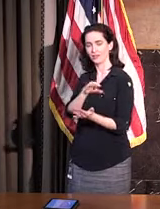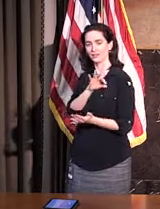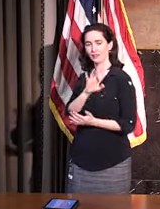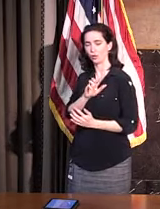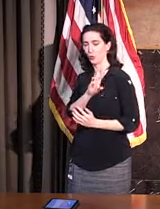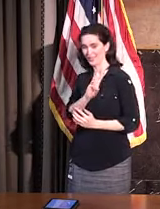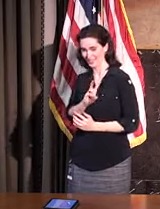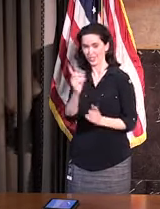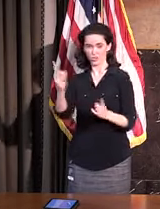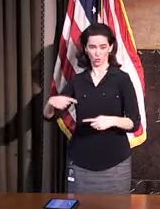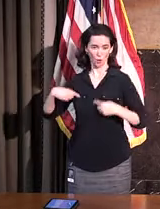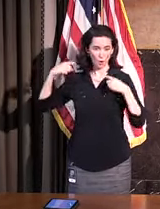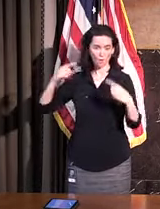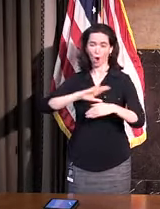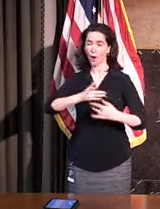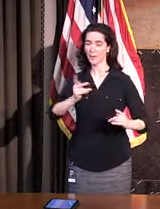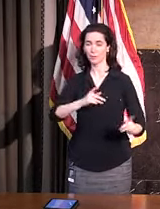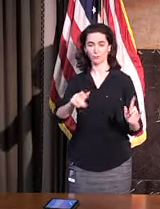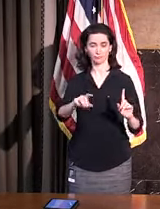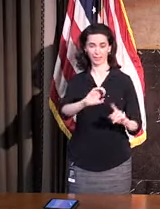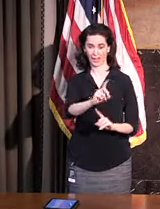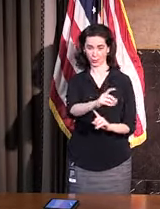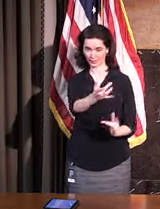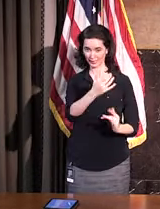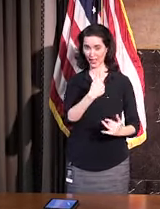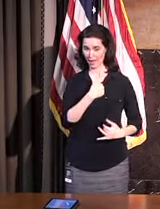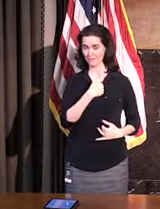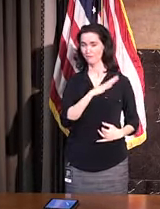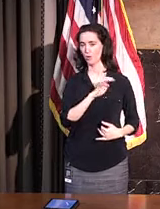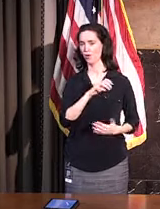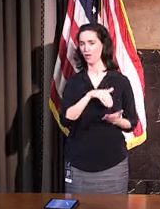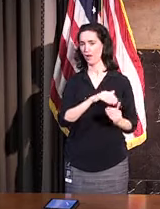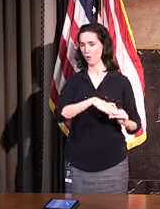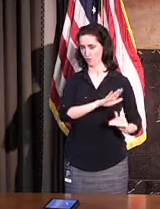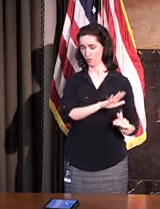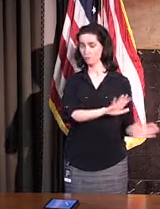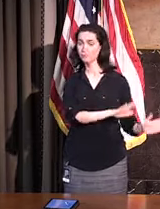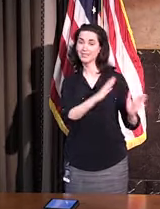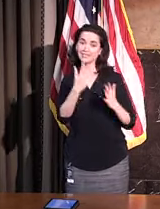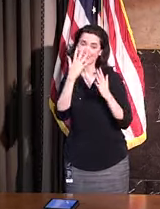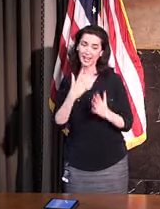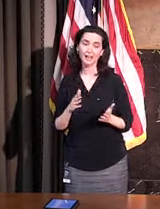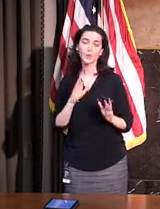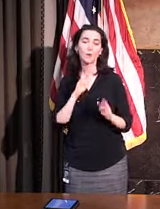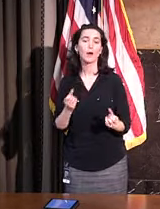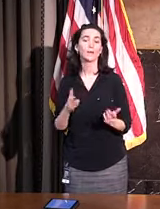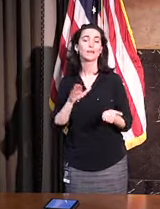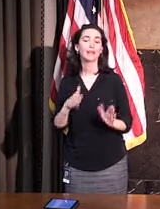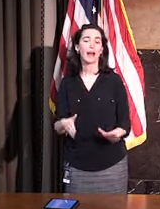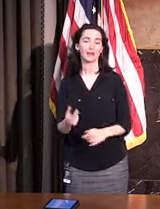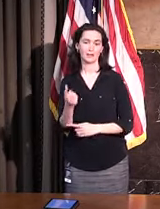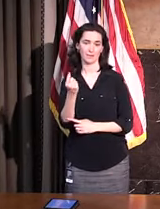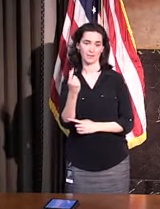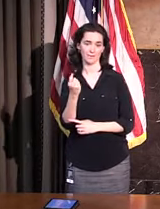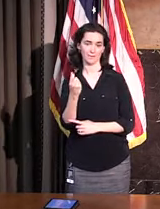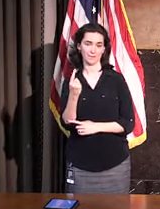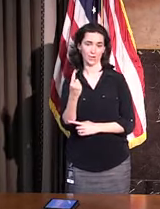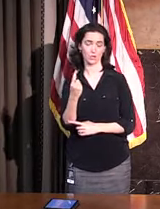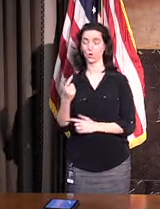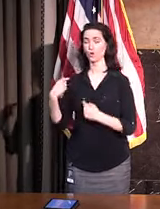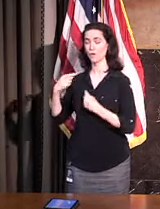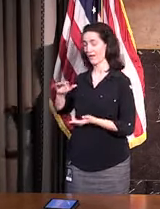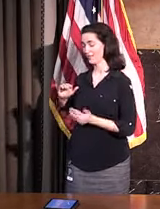434,926 cases to date. We're also very sadly reporting 11 new deaths. So the total